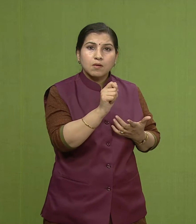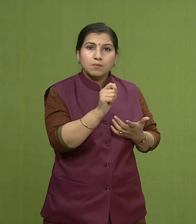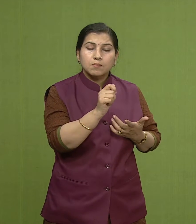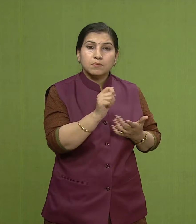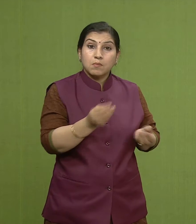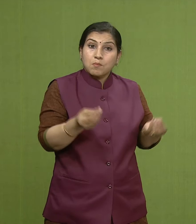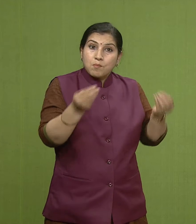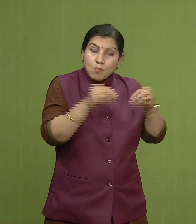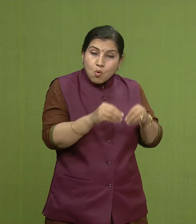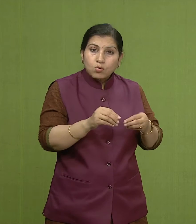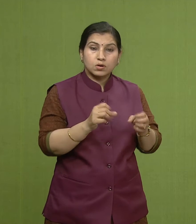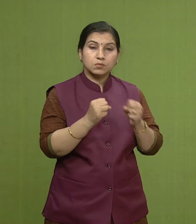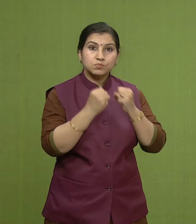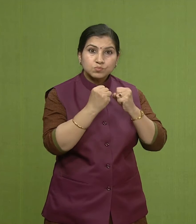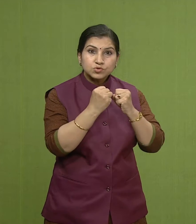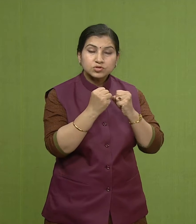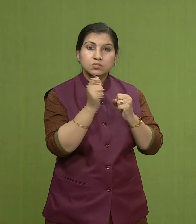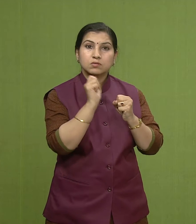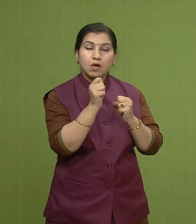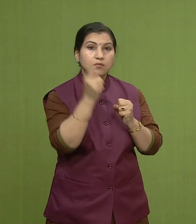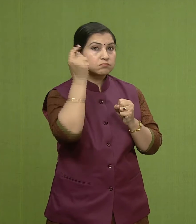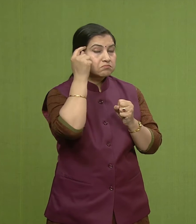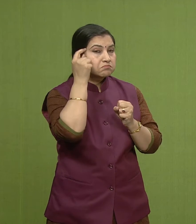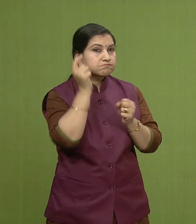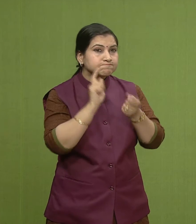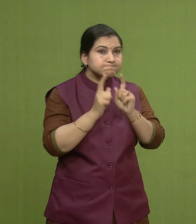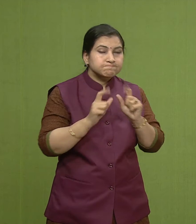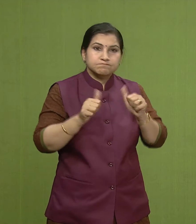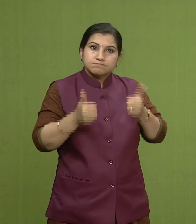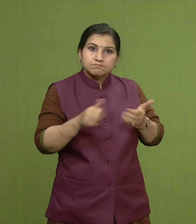more complex mental functions.